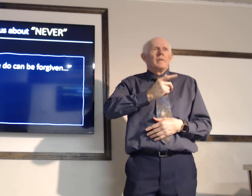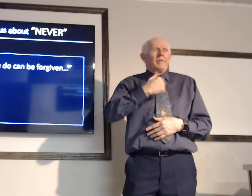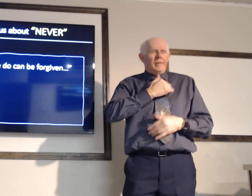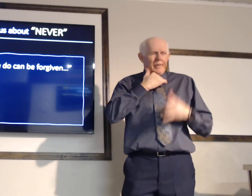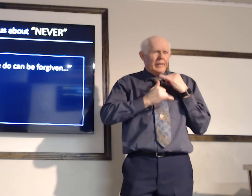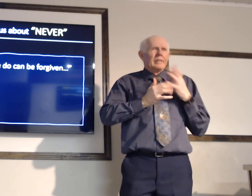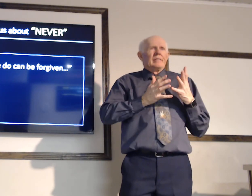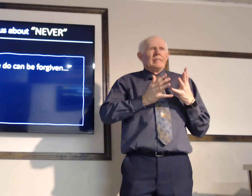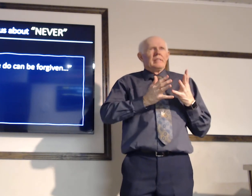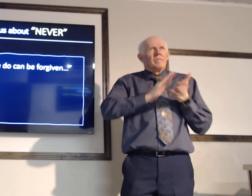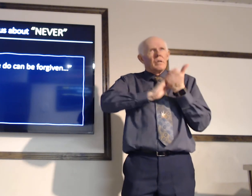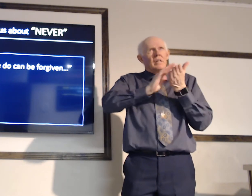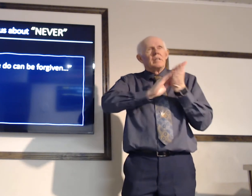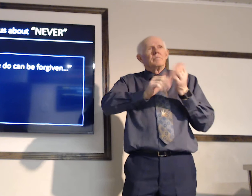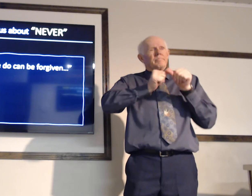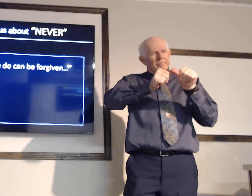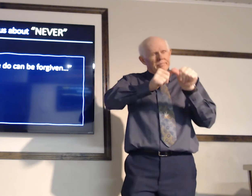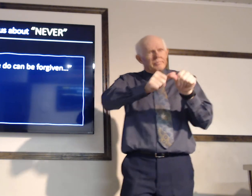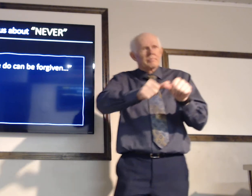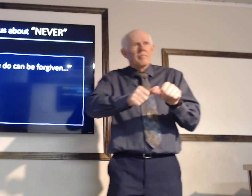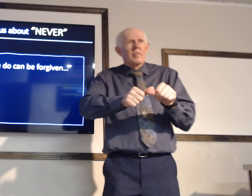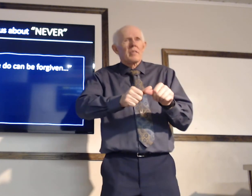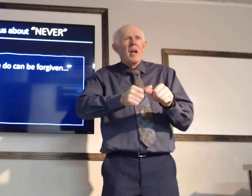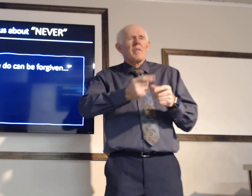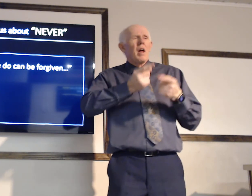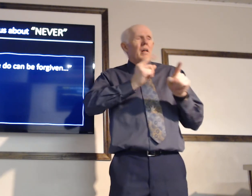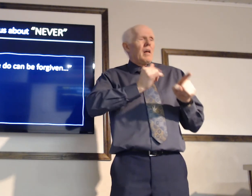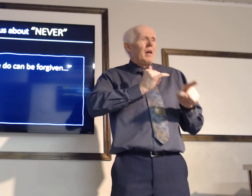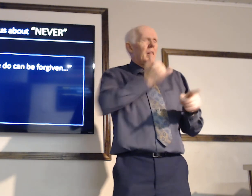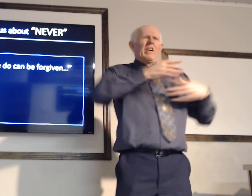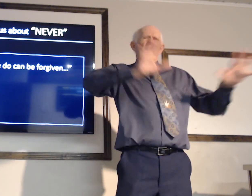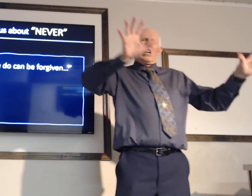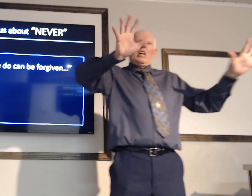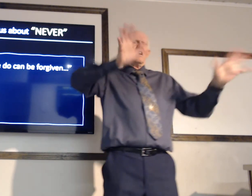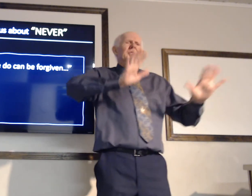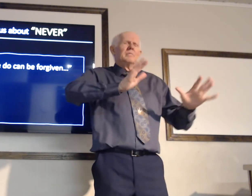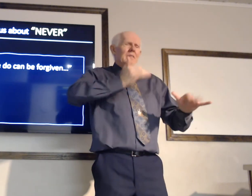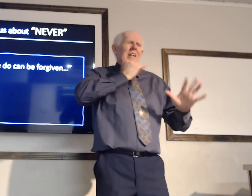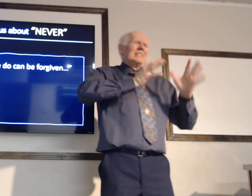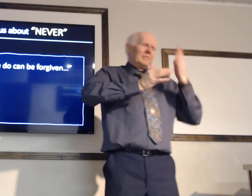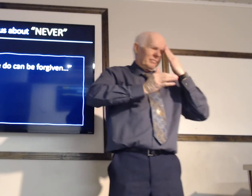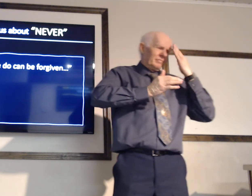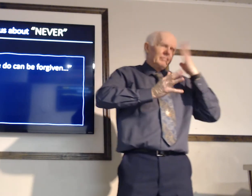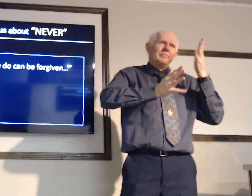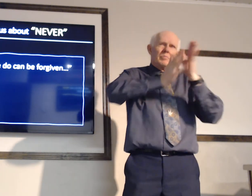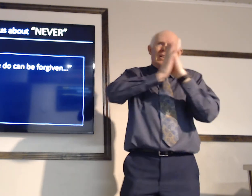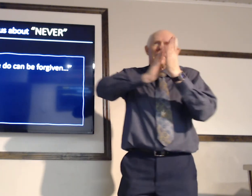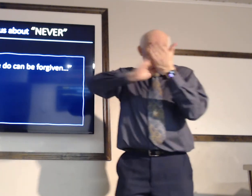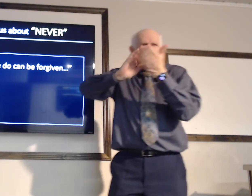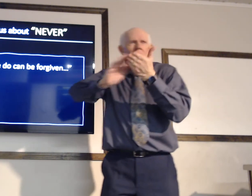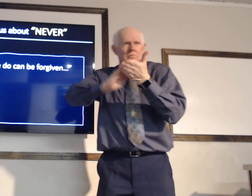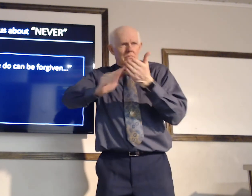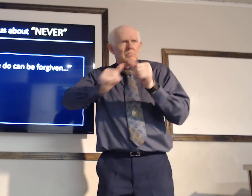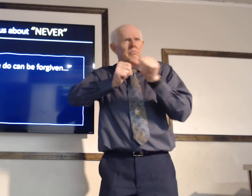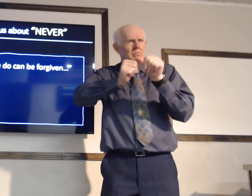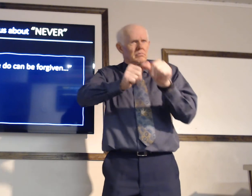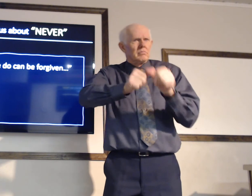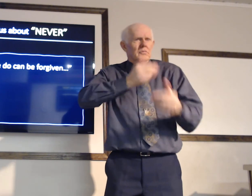us when we do wrong and we continue We don't do wrong and then it's finished, but